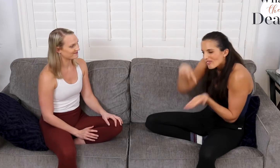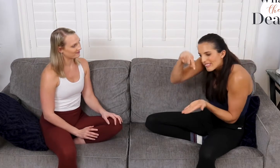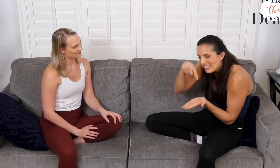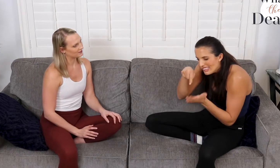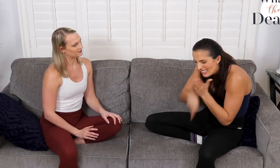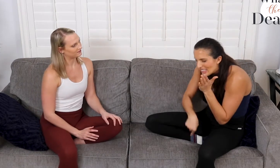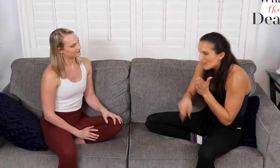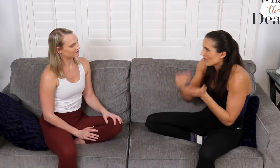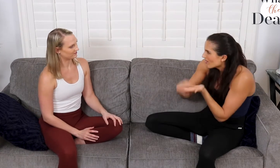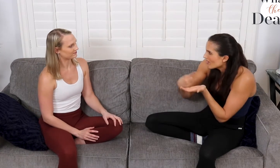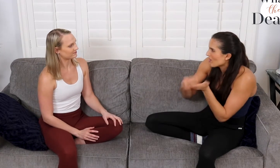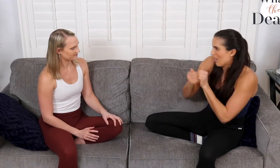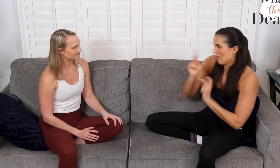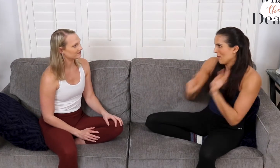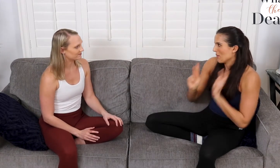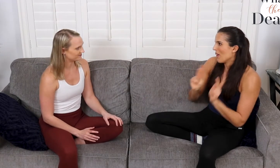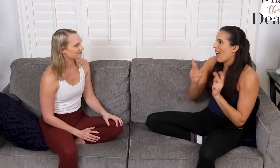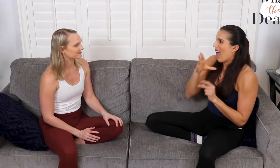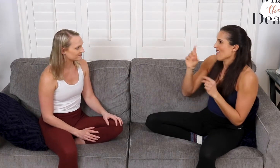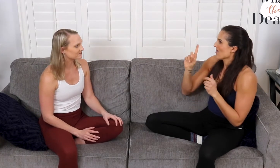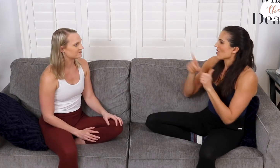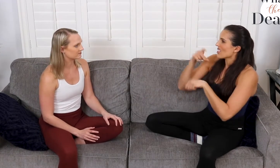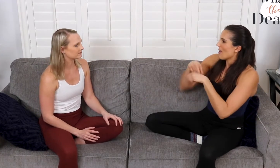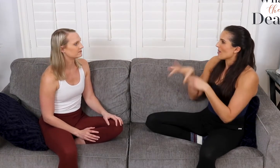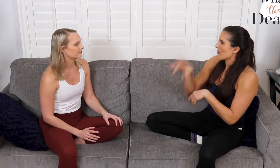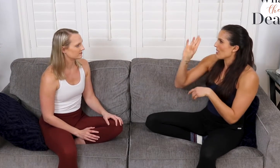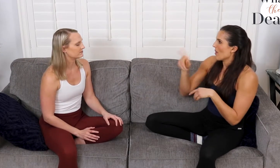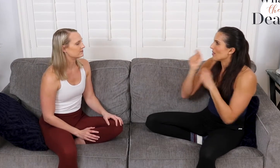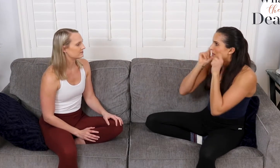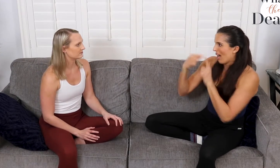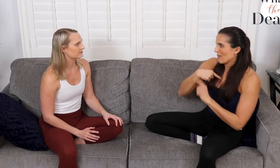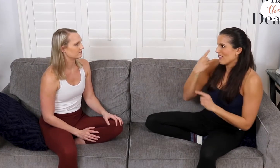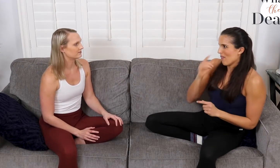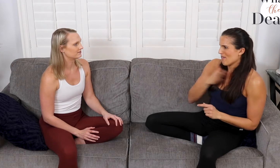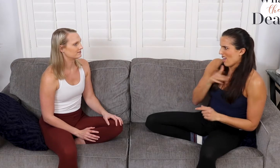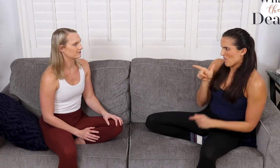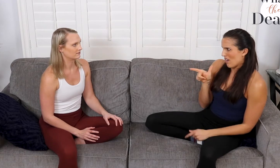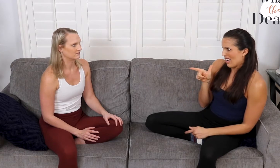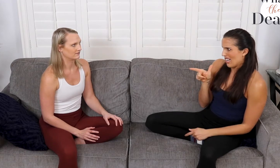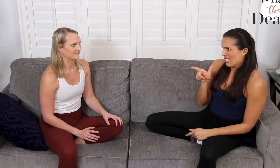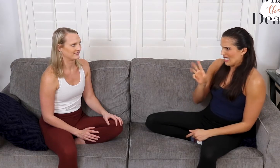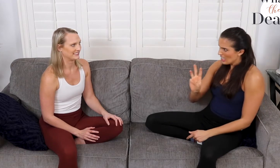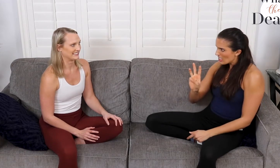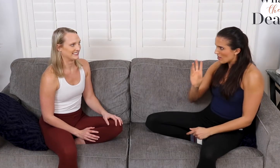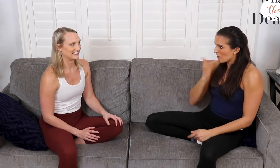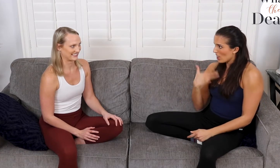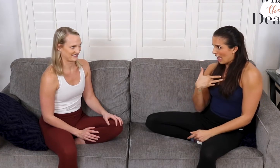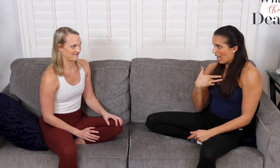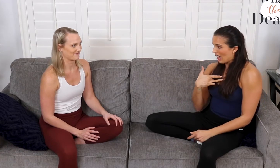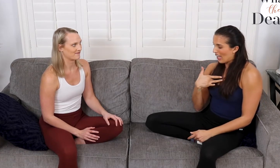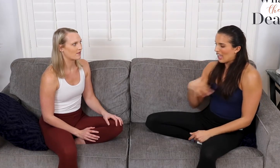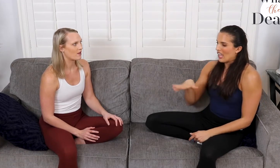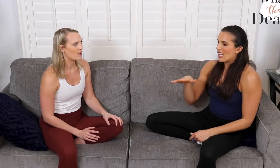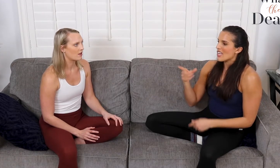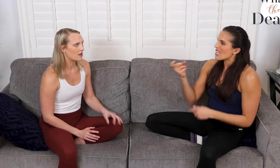my mom signed a little bit. My sister, better when she got older, but my dad never really invested time